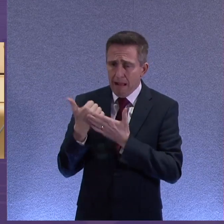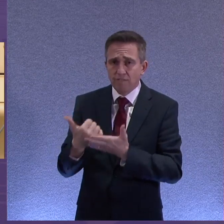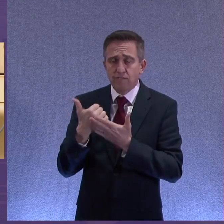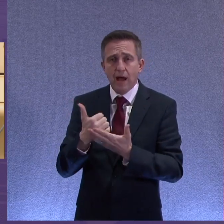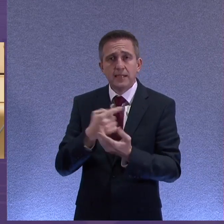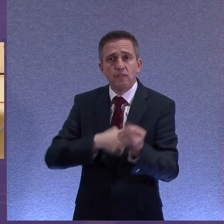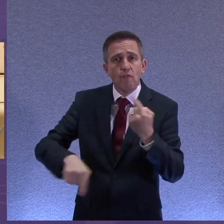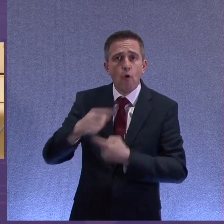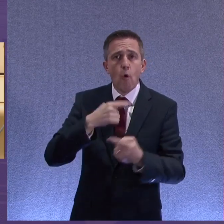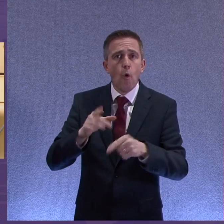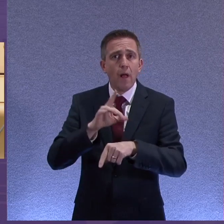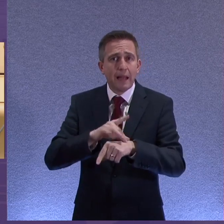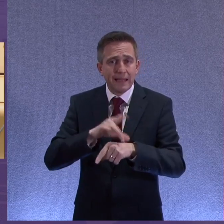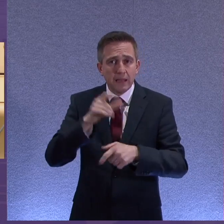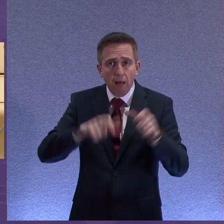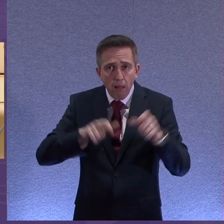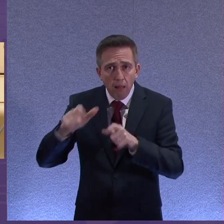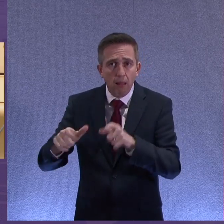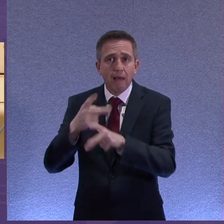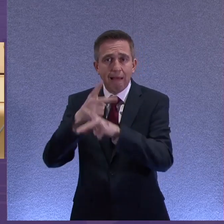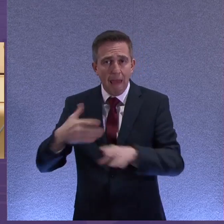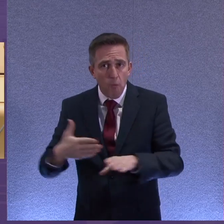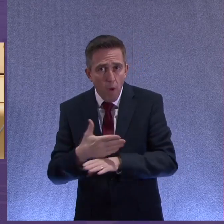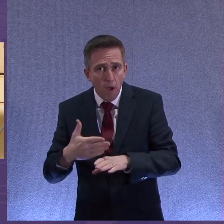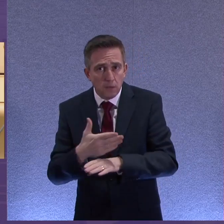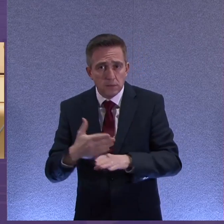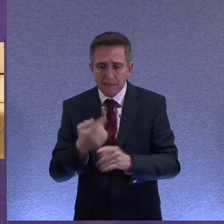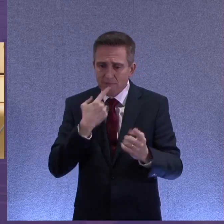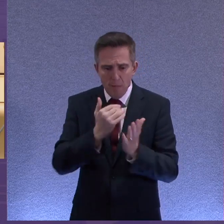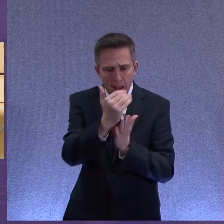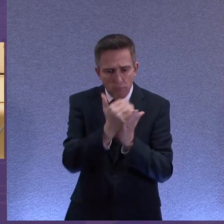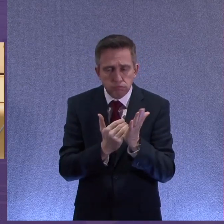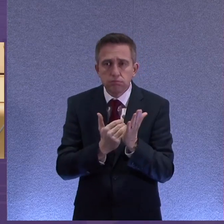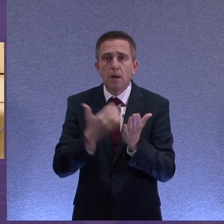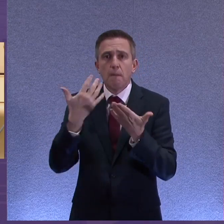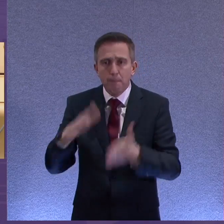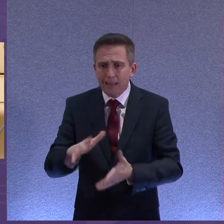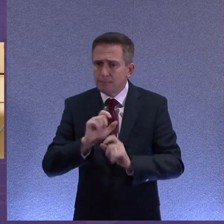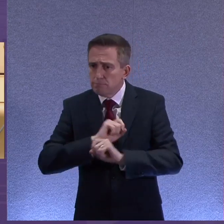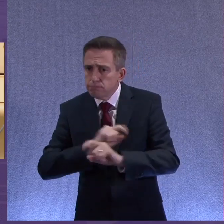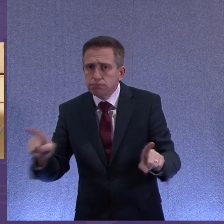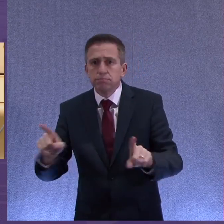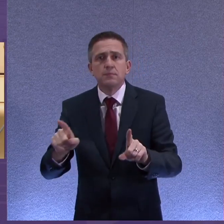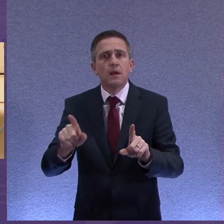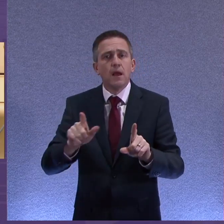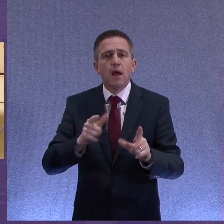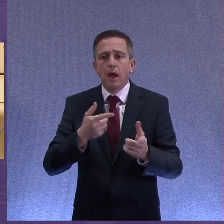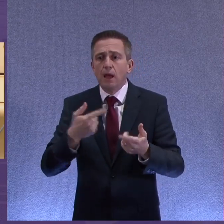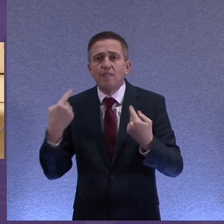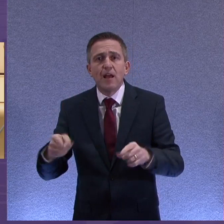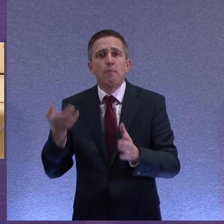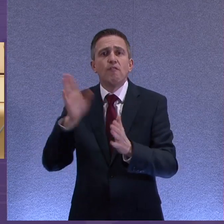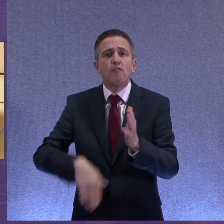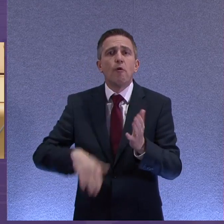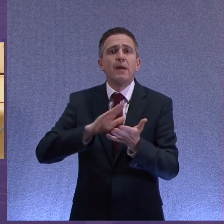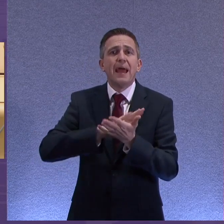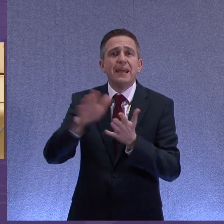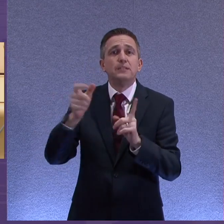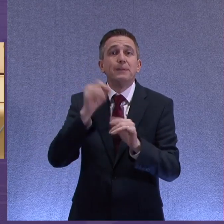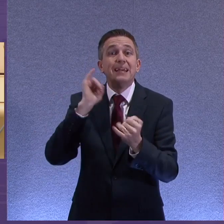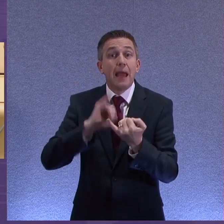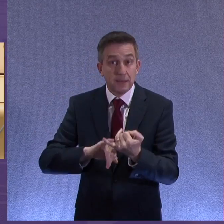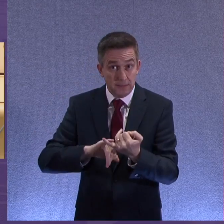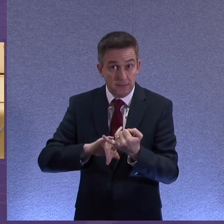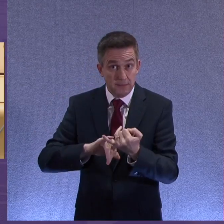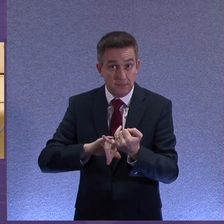and COVID-19 has also been produced and is now also available from HPS.